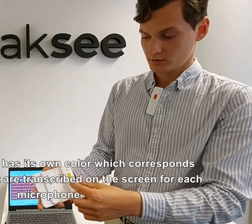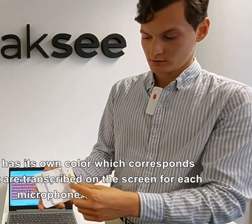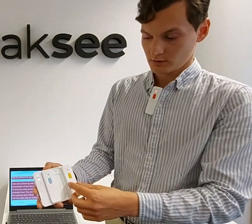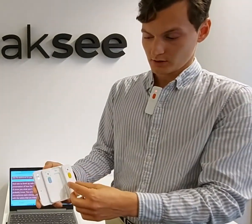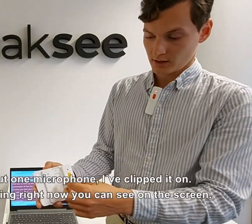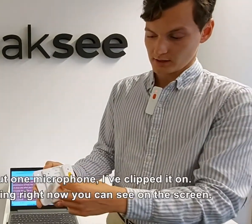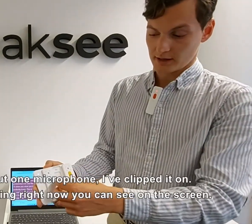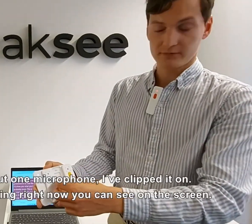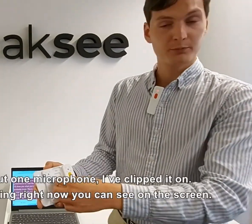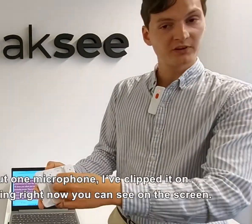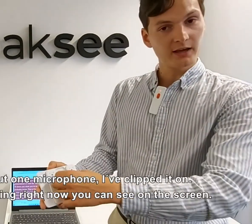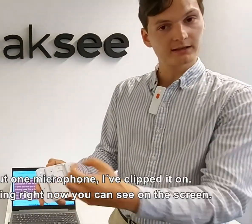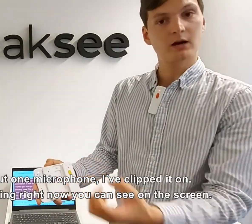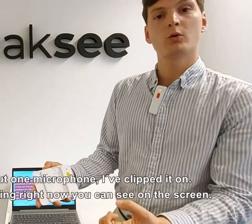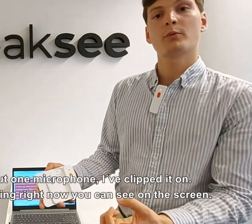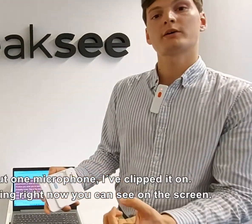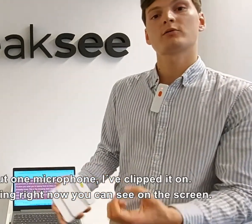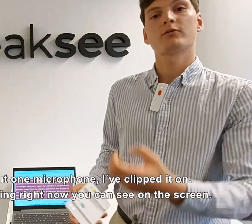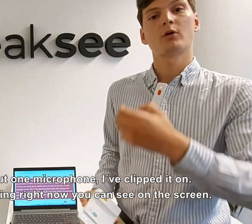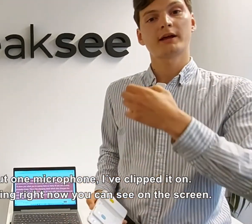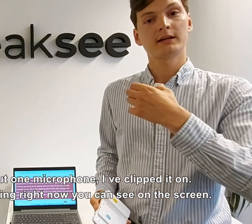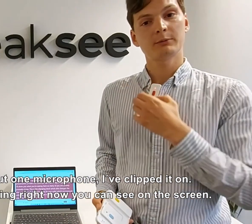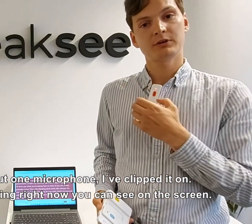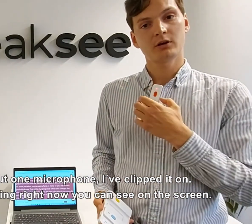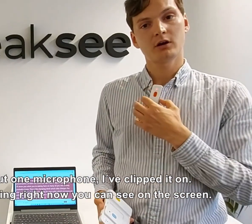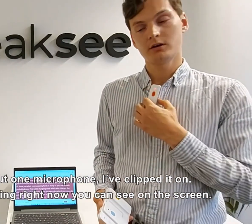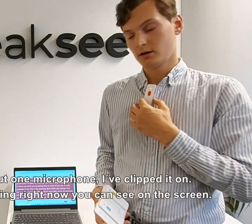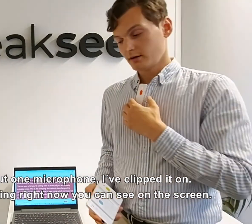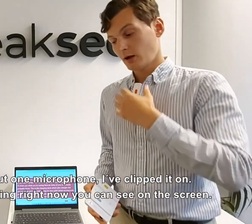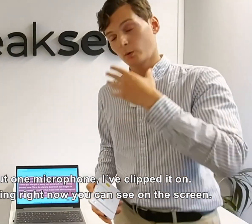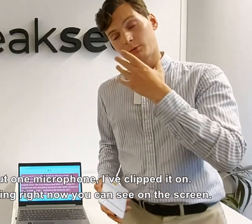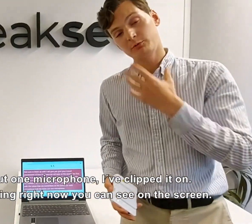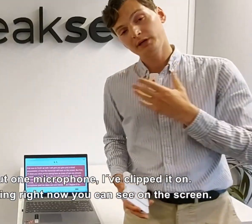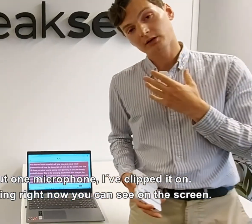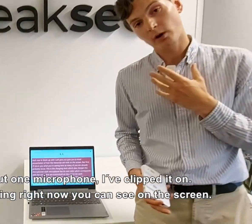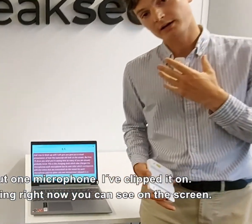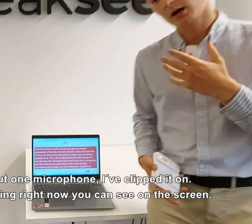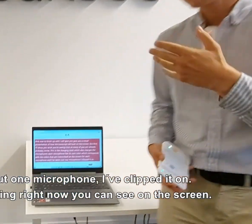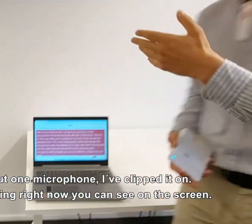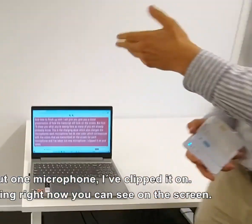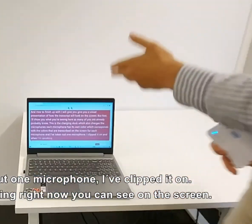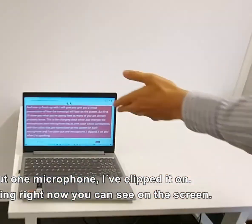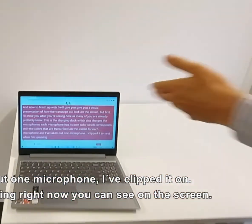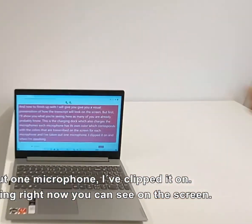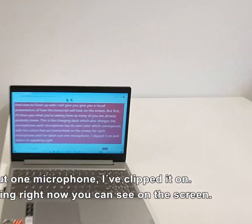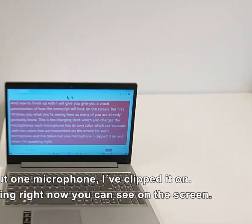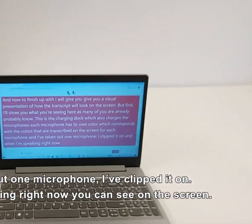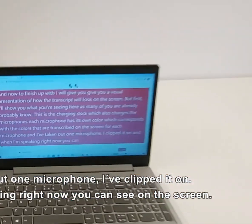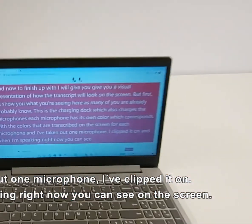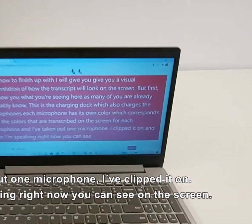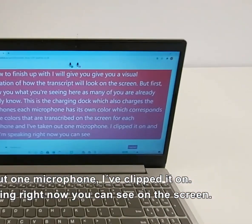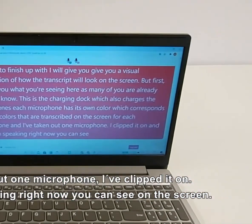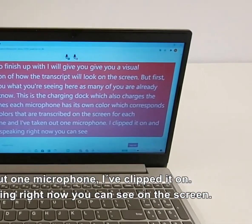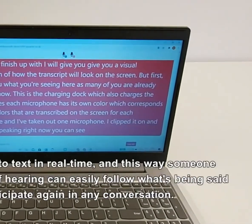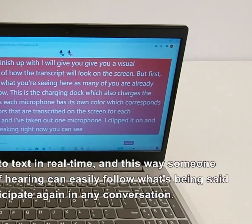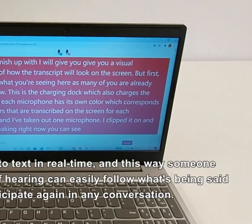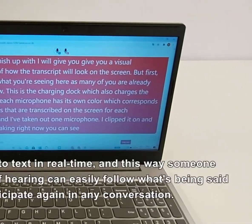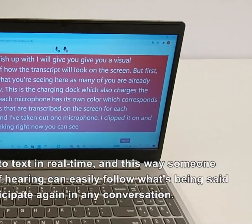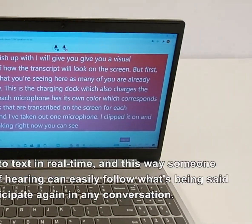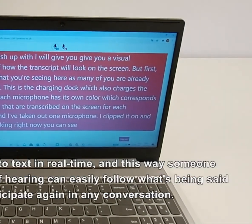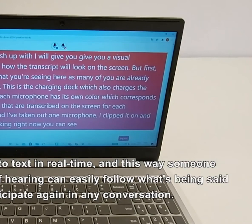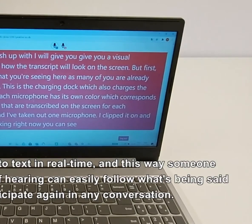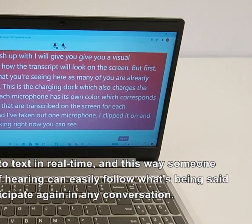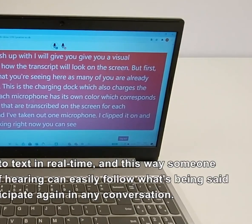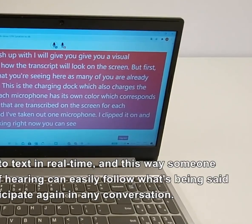microphone. And I've taken out one microphone, I clipped it on, and when I'm speaking right now you can see on the screen how it's transcribed